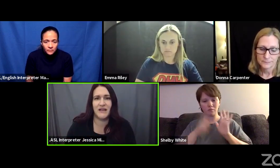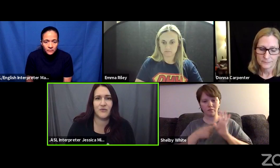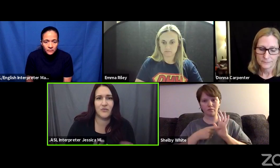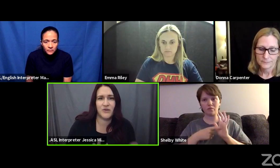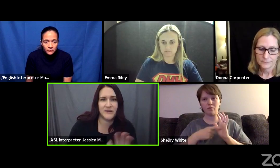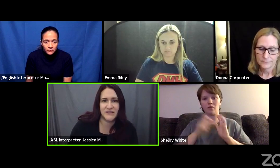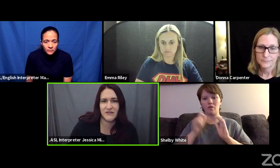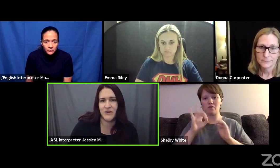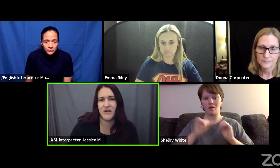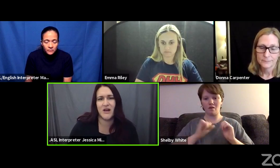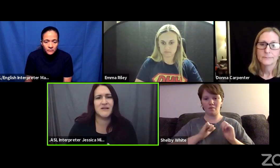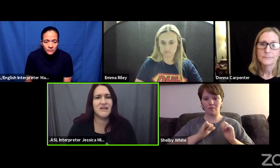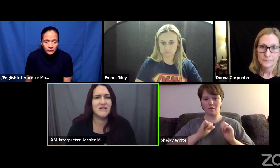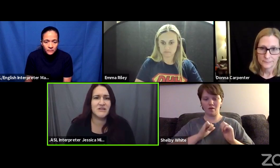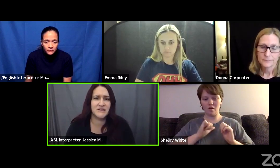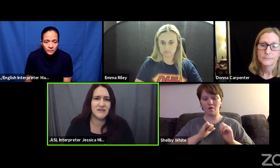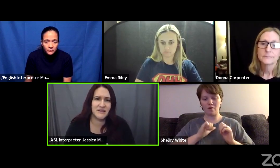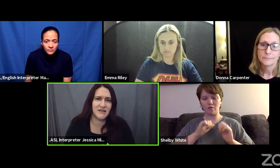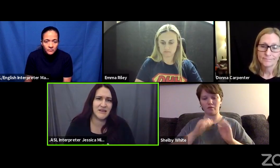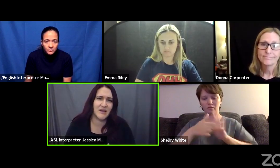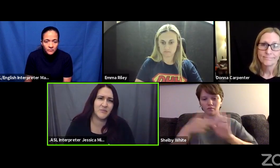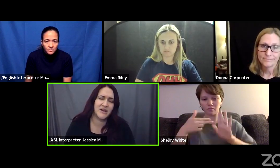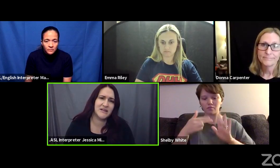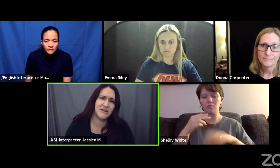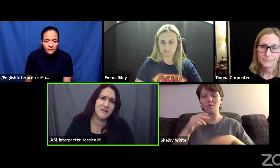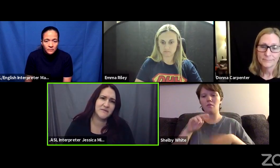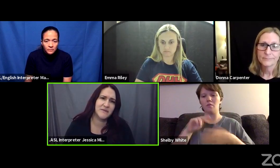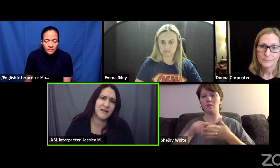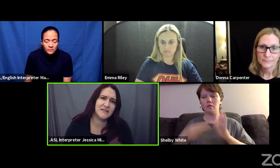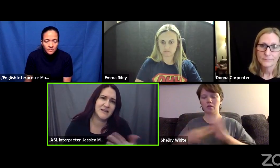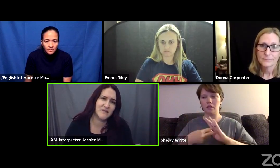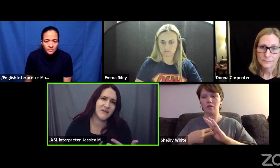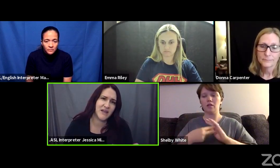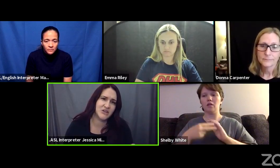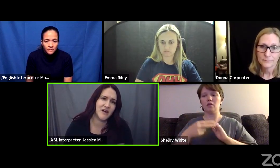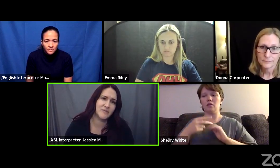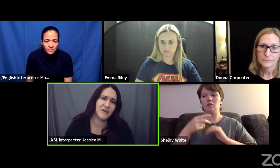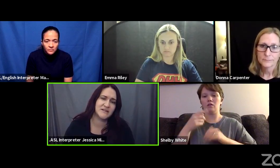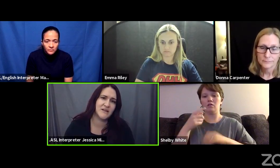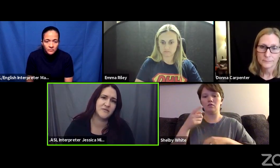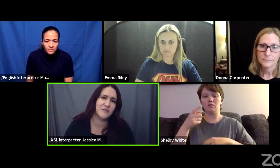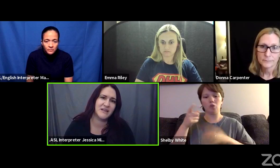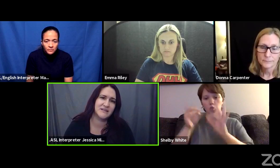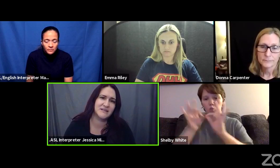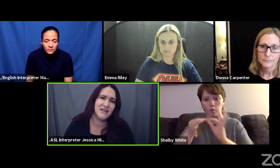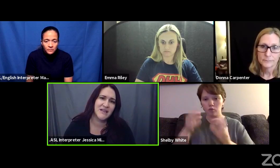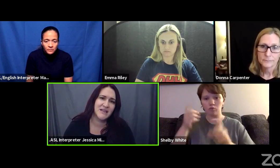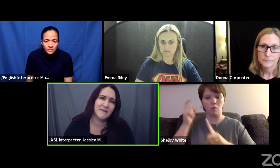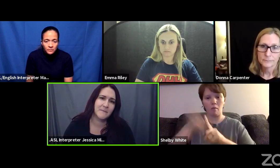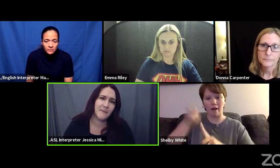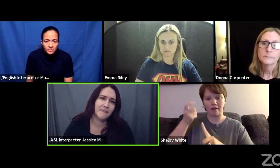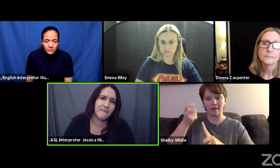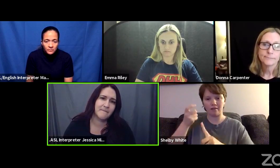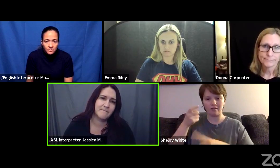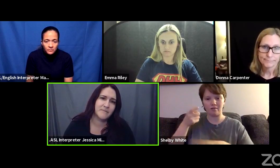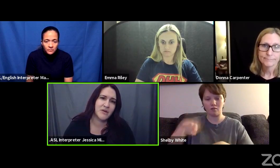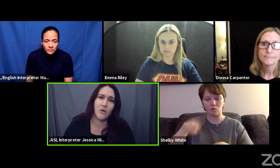really requesting different accommodations and things like that. But that identification of myself means,